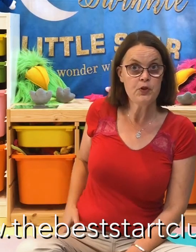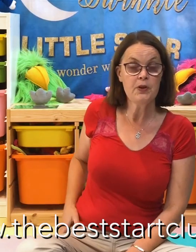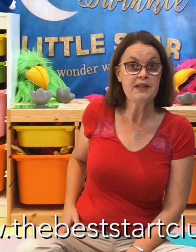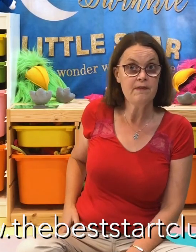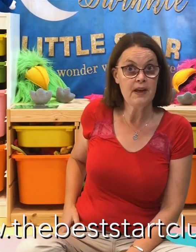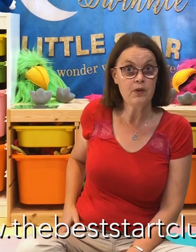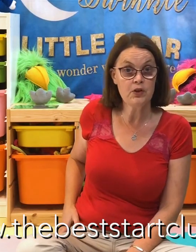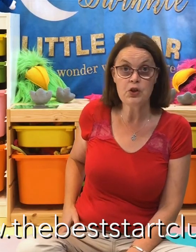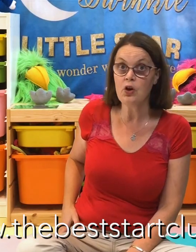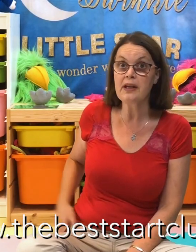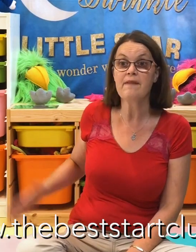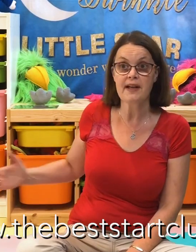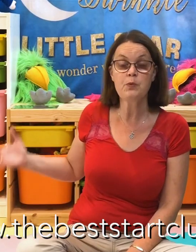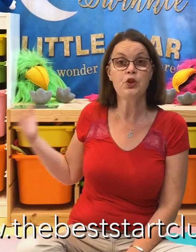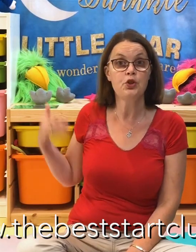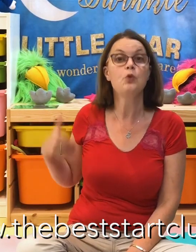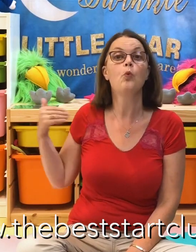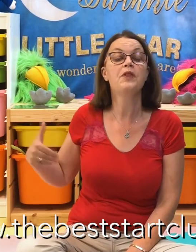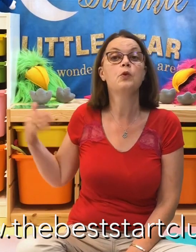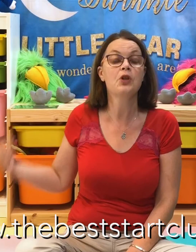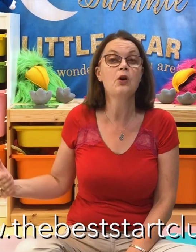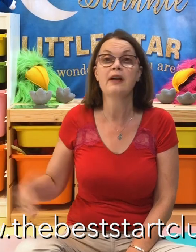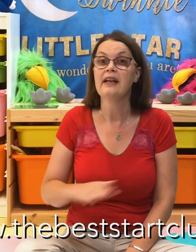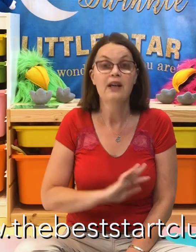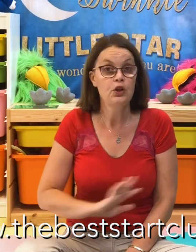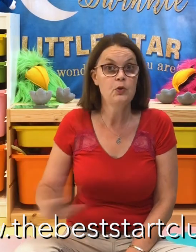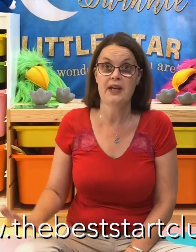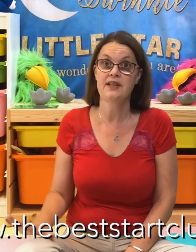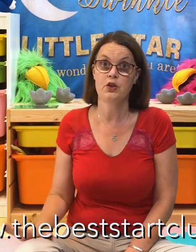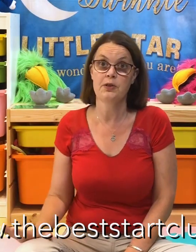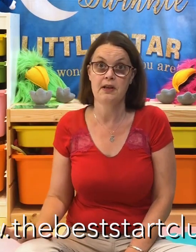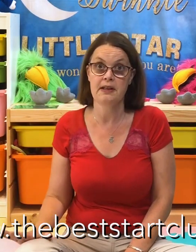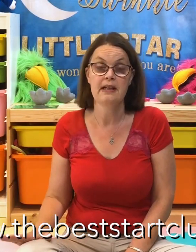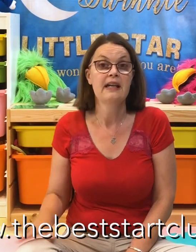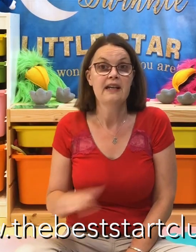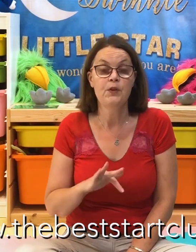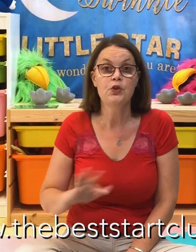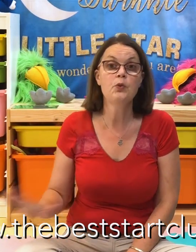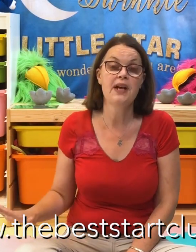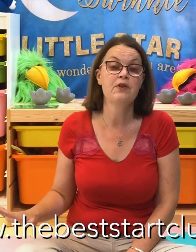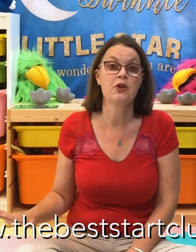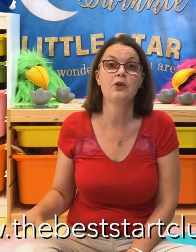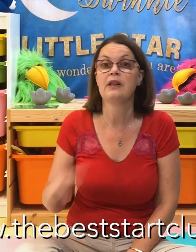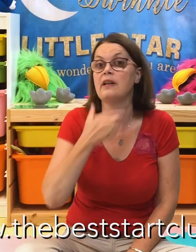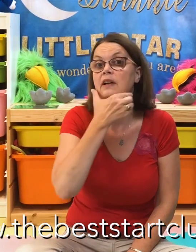this if they've got a dog. If that's what you do with your dog, use that as your sign. If you don't have a dog,